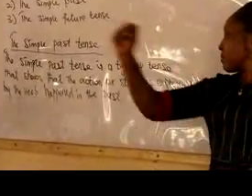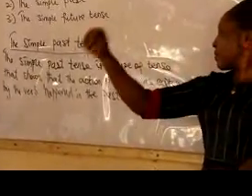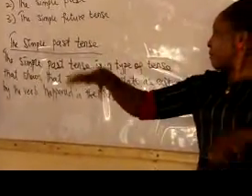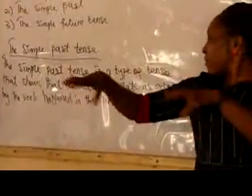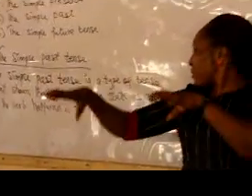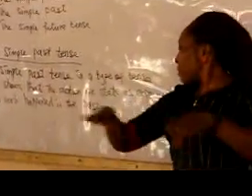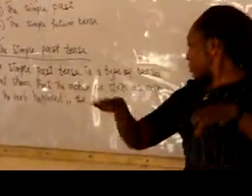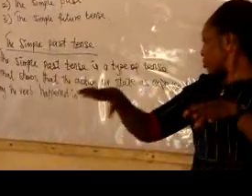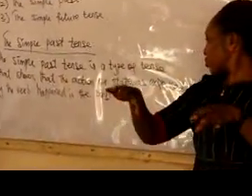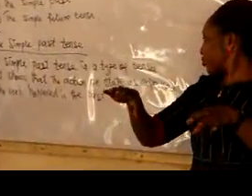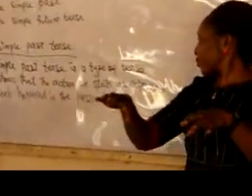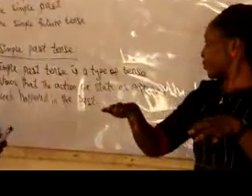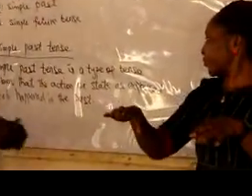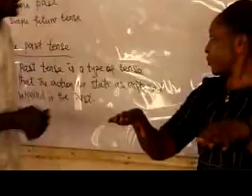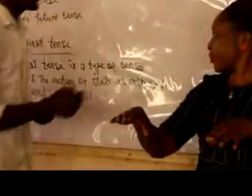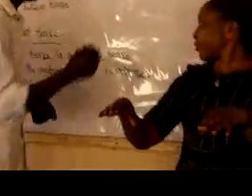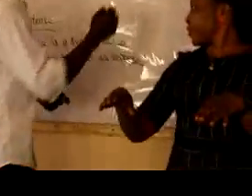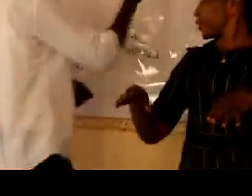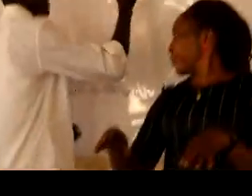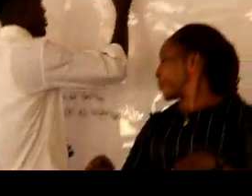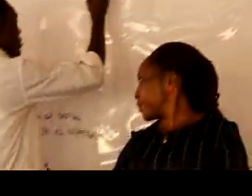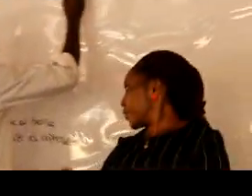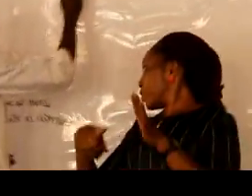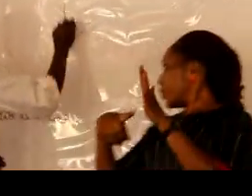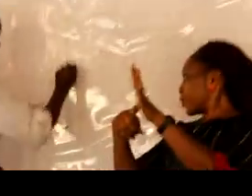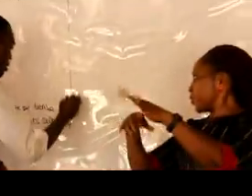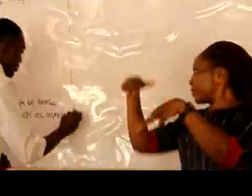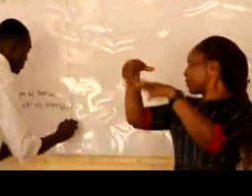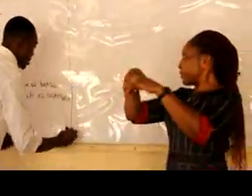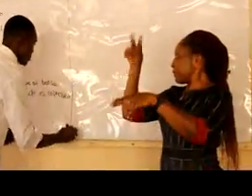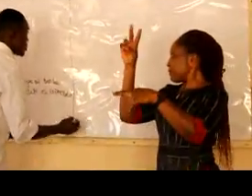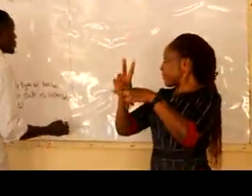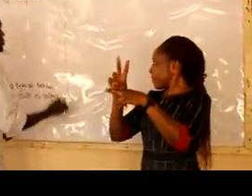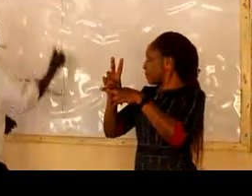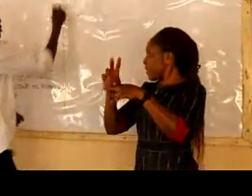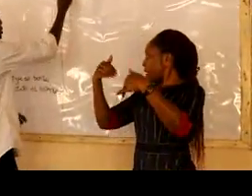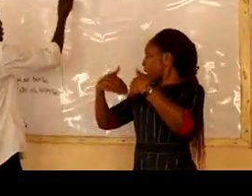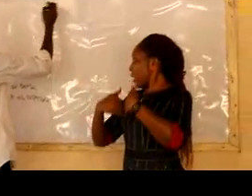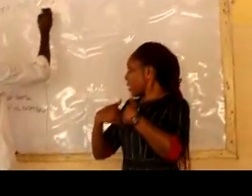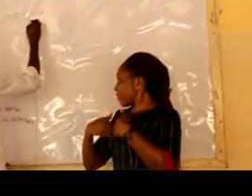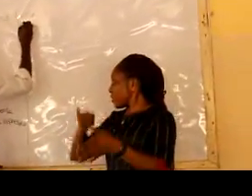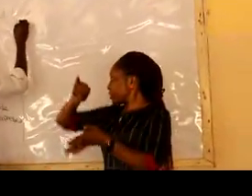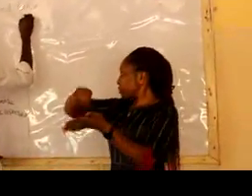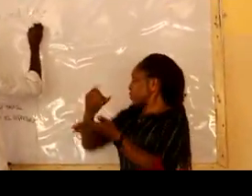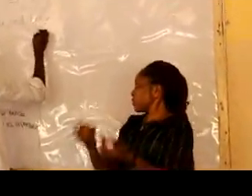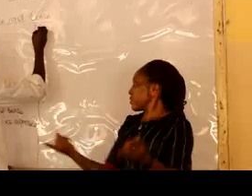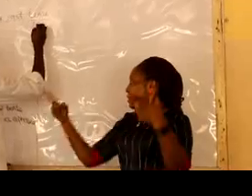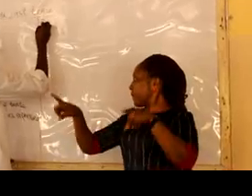indicates a simple past tense. Let's have those examples now. I divide my board.